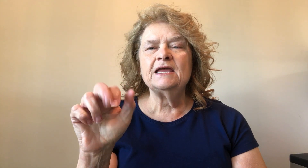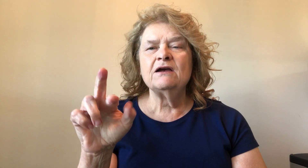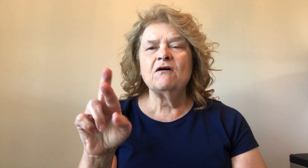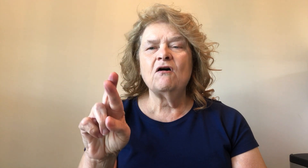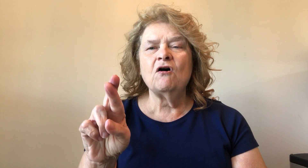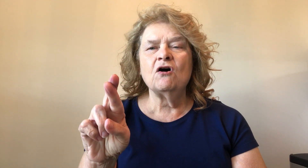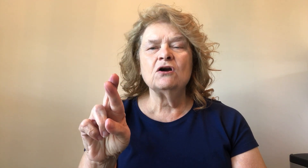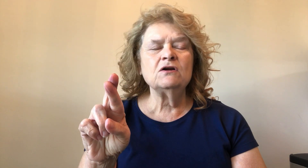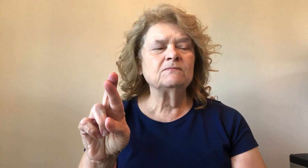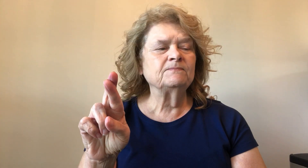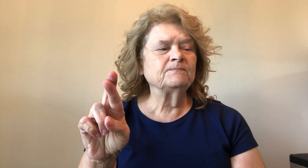F-E-A-R.